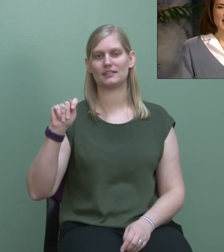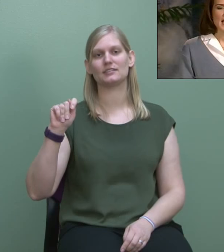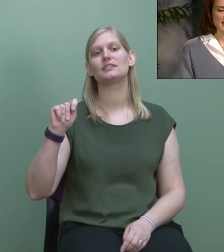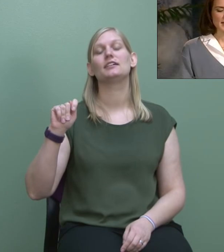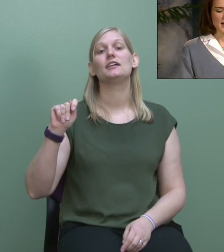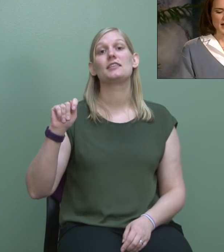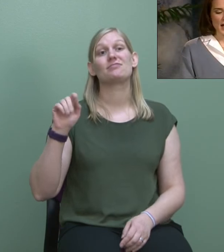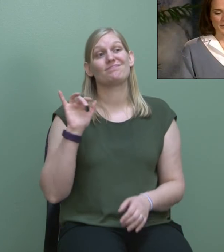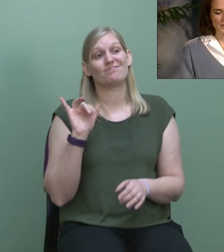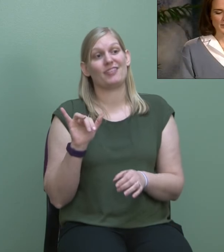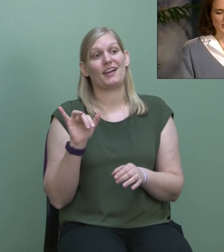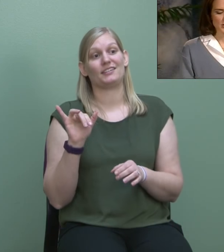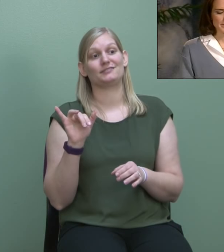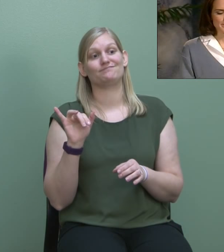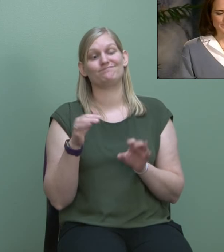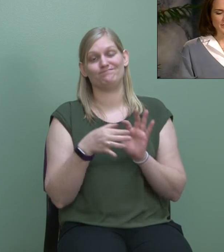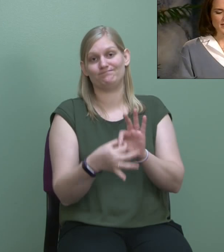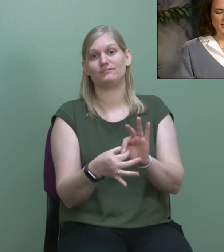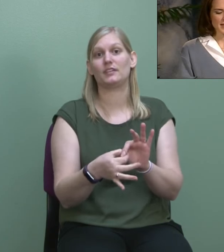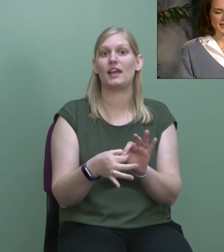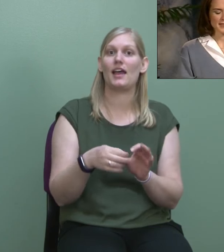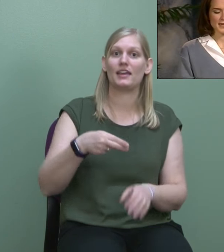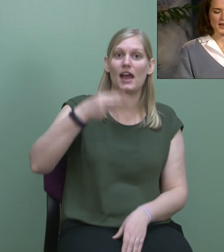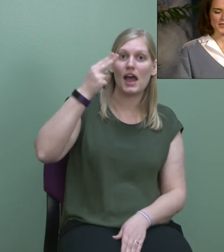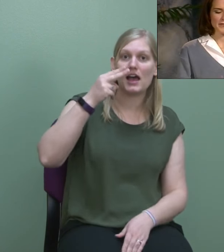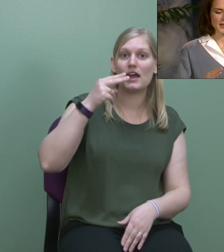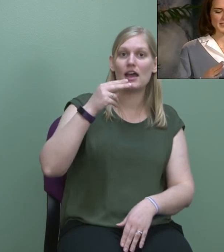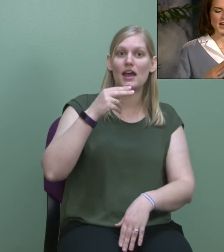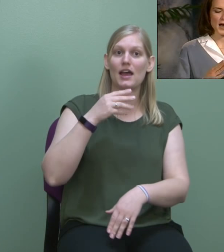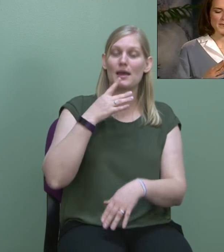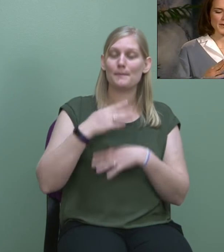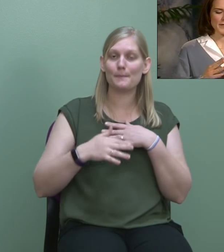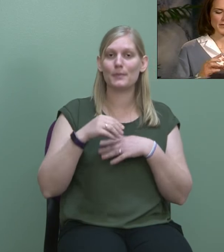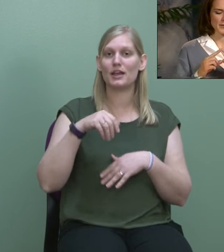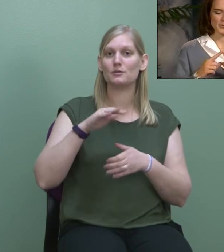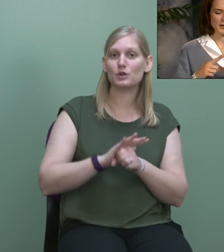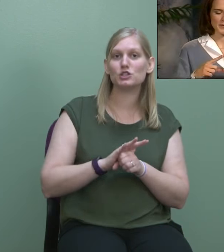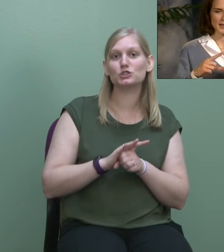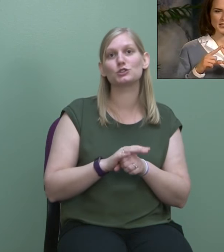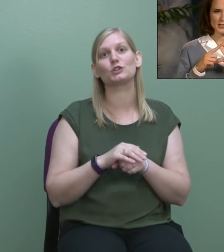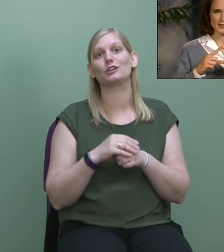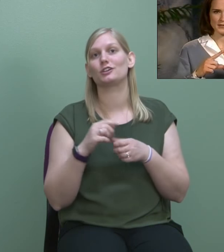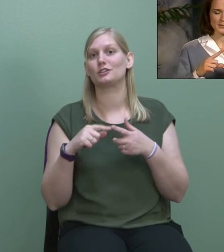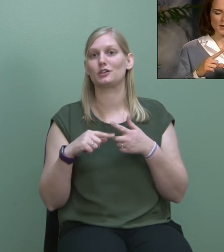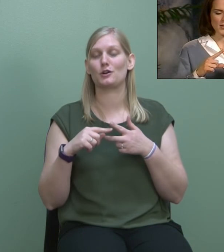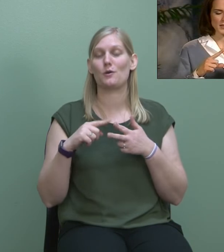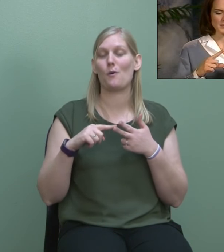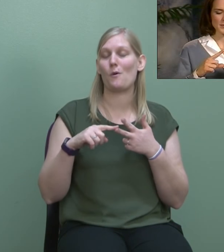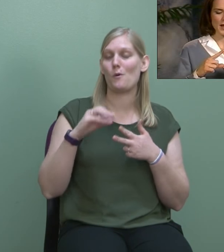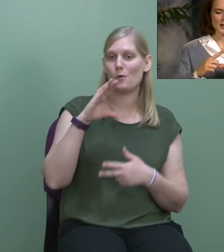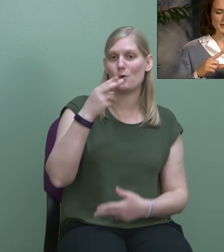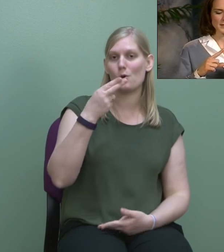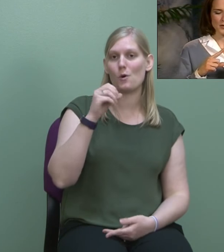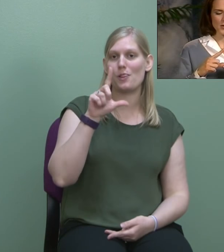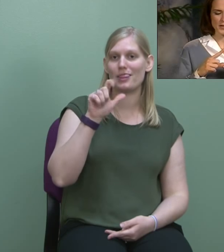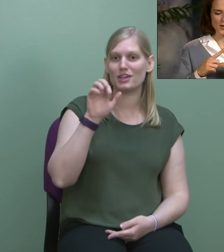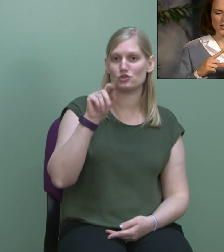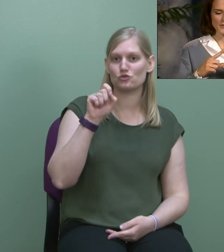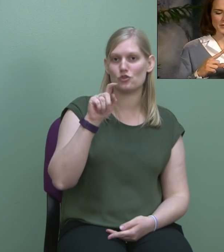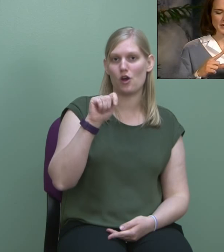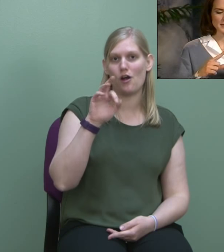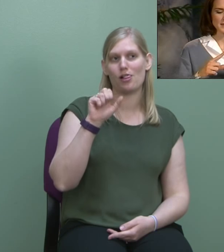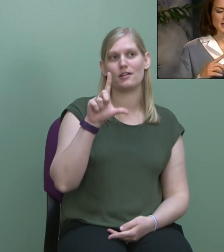levels and high blood pressure and that. Then on the very top of the pyramid, in just the smallest block,